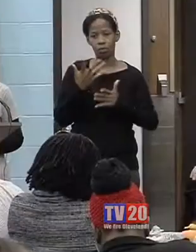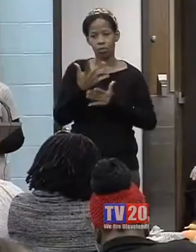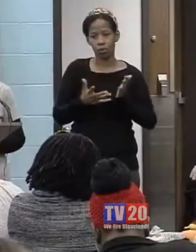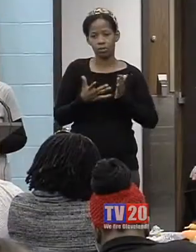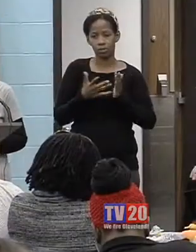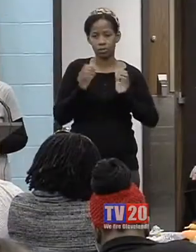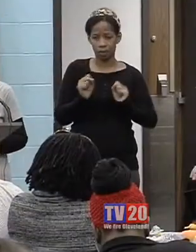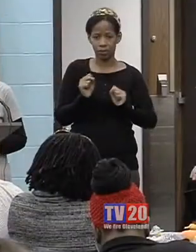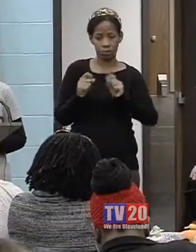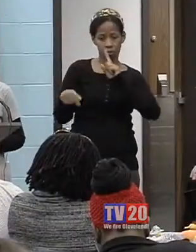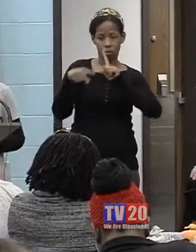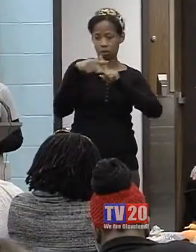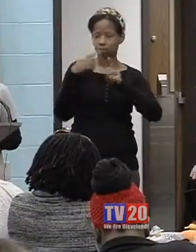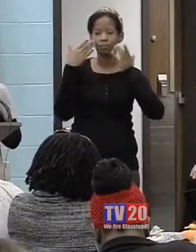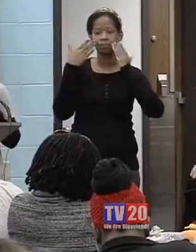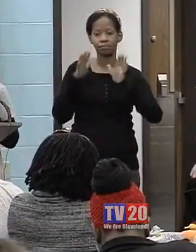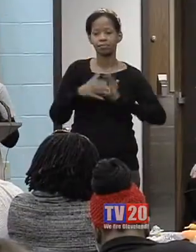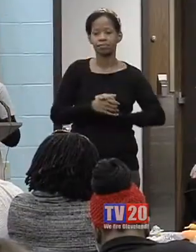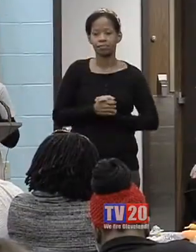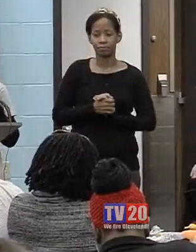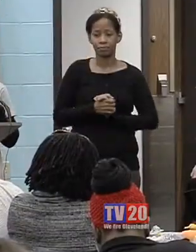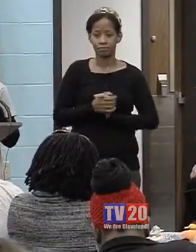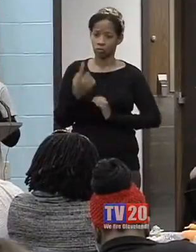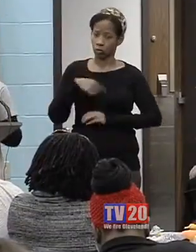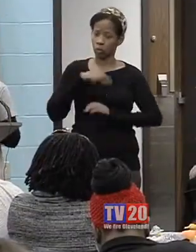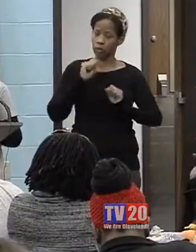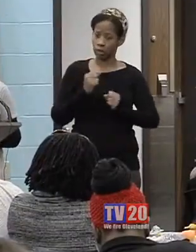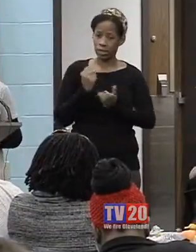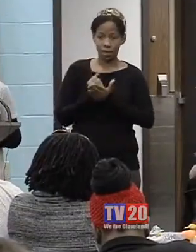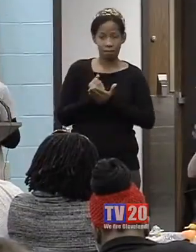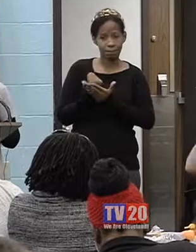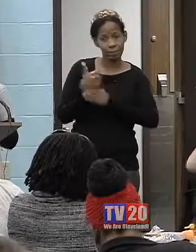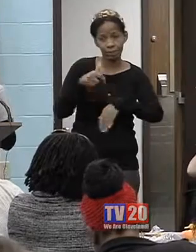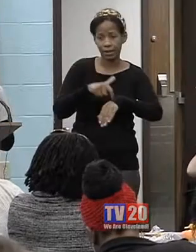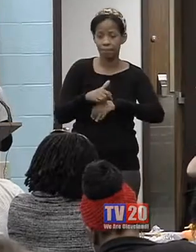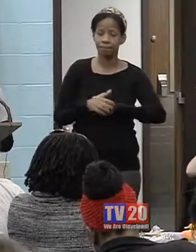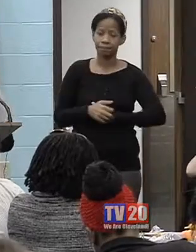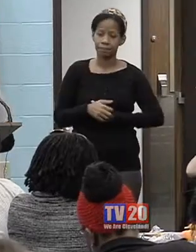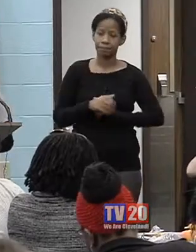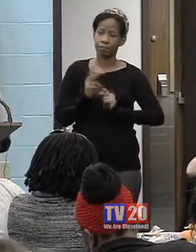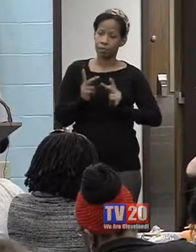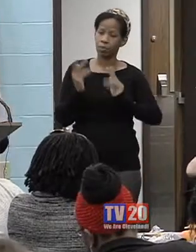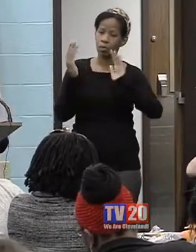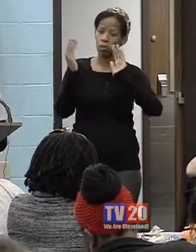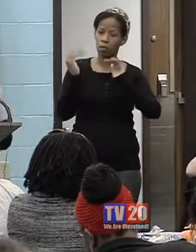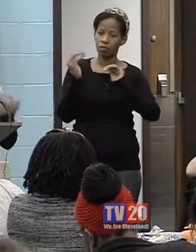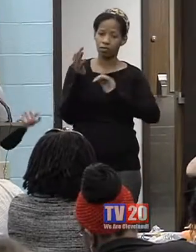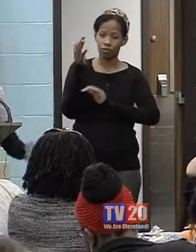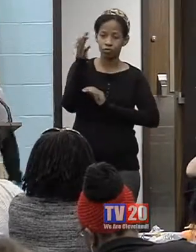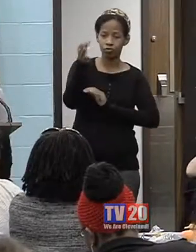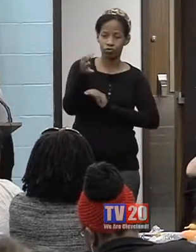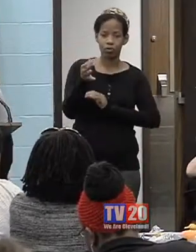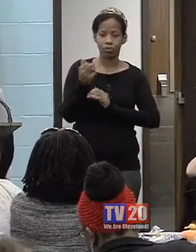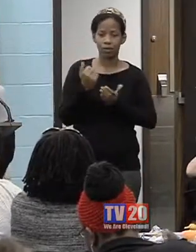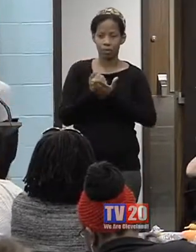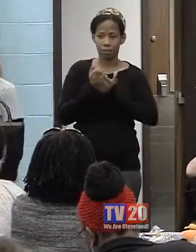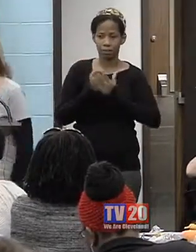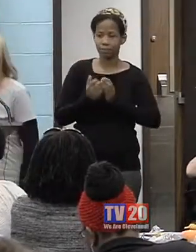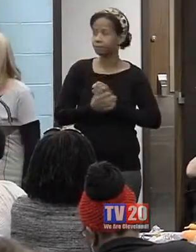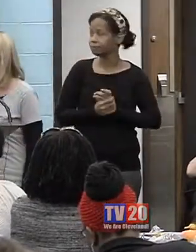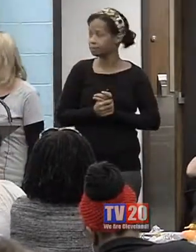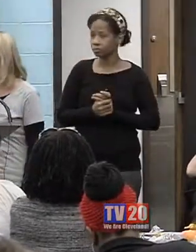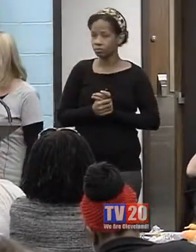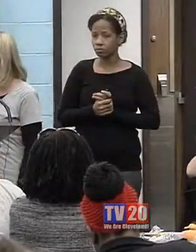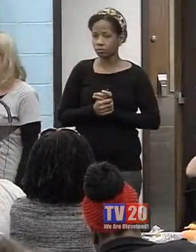what your potential is. So we can help with that, and giving people hope really does help.